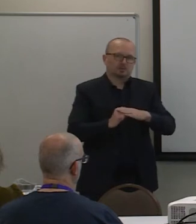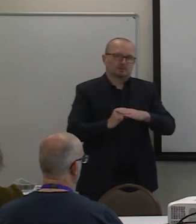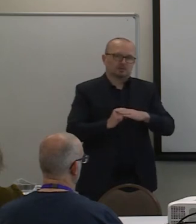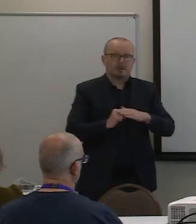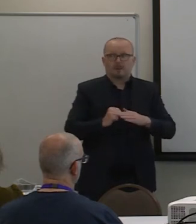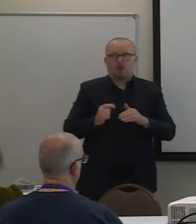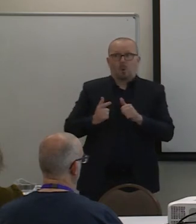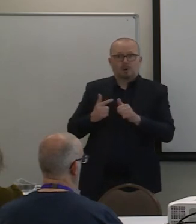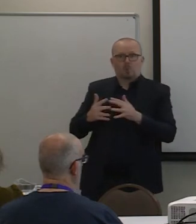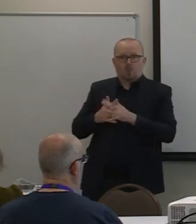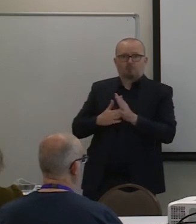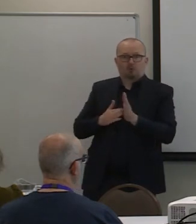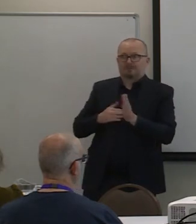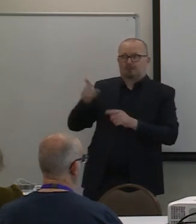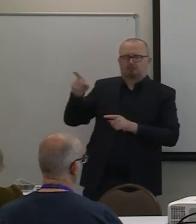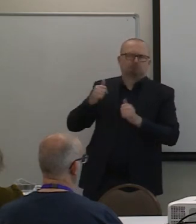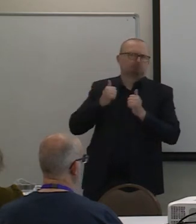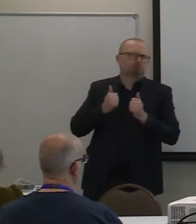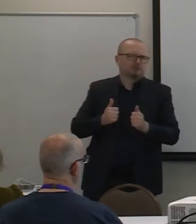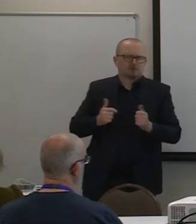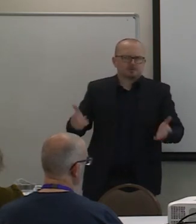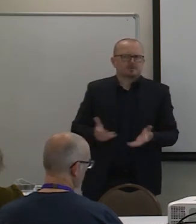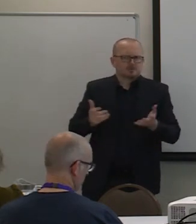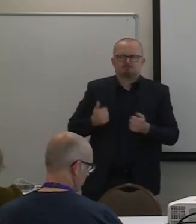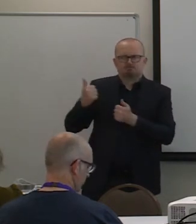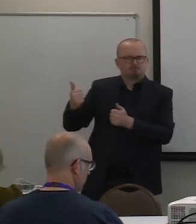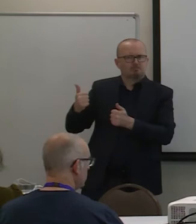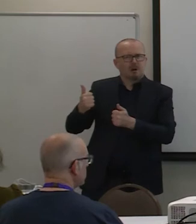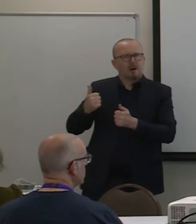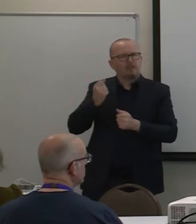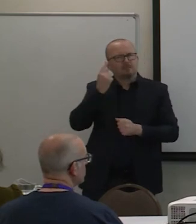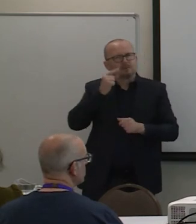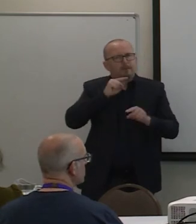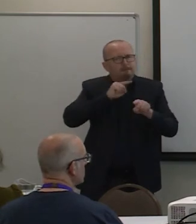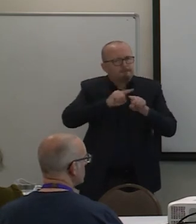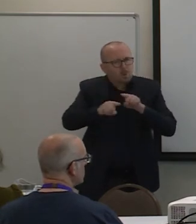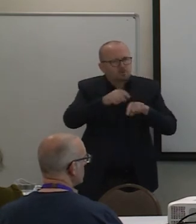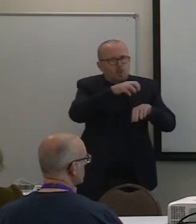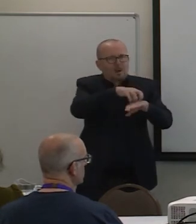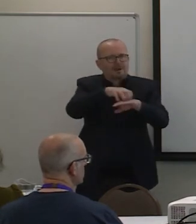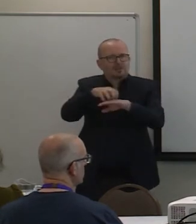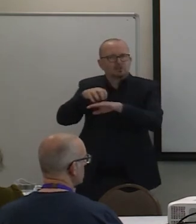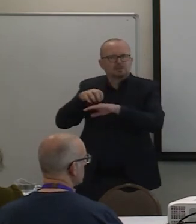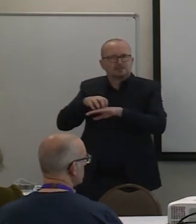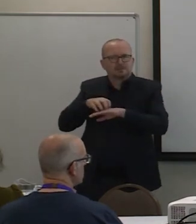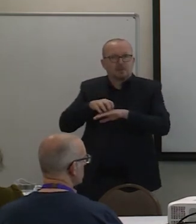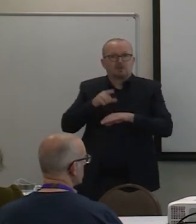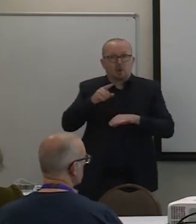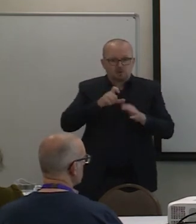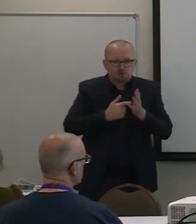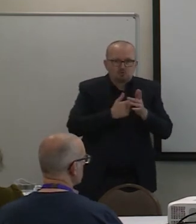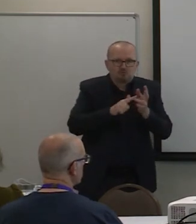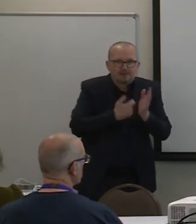pushing this agenda. But what I've realized is that most organizations, those core business elements, your curators,